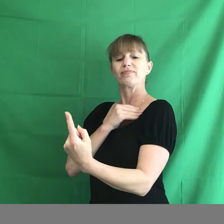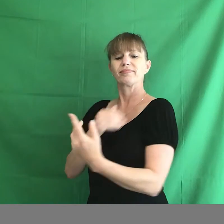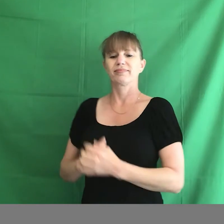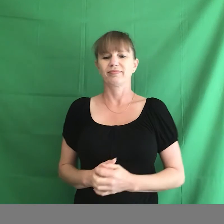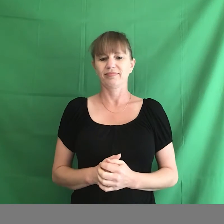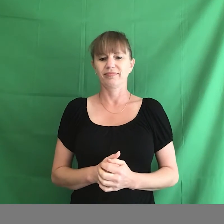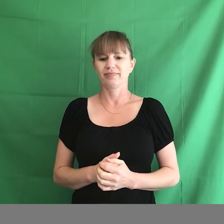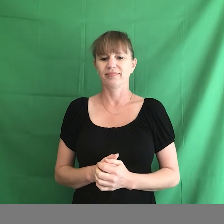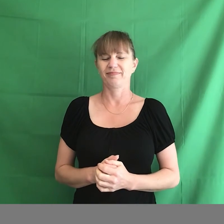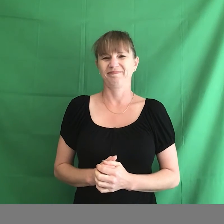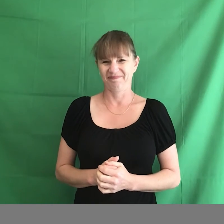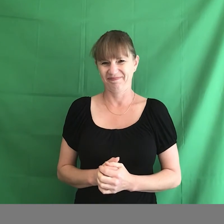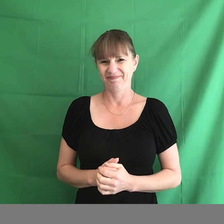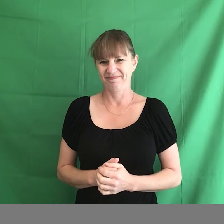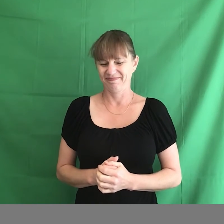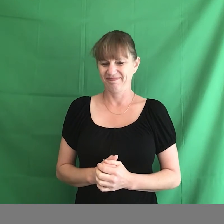individuality.